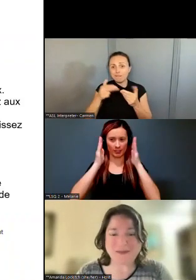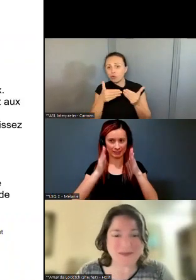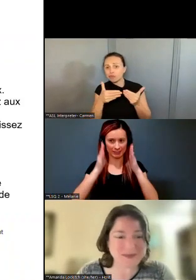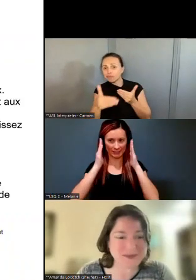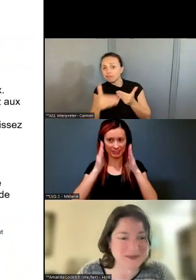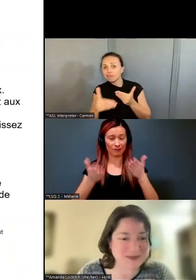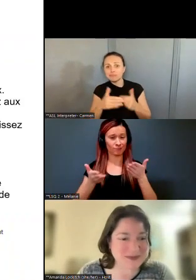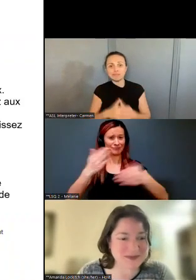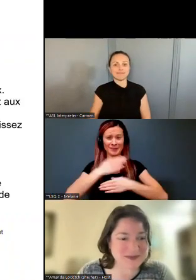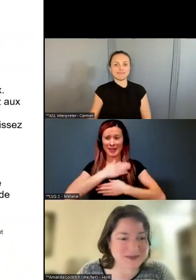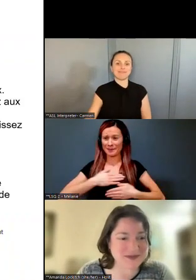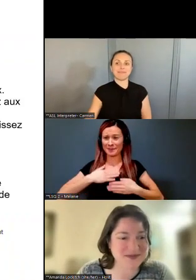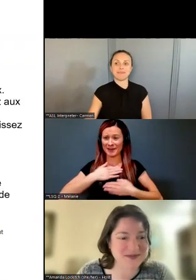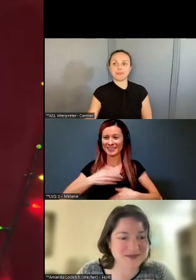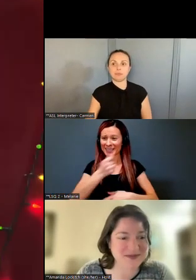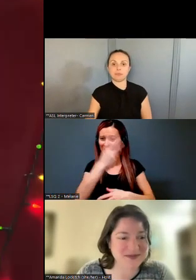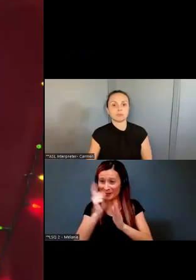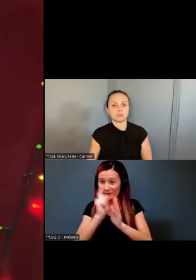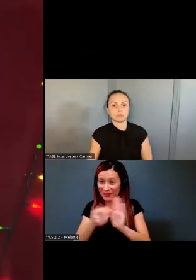while.